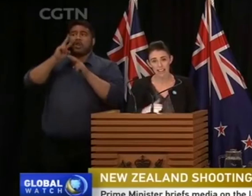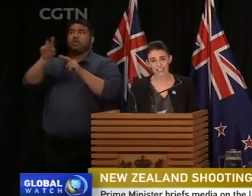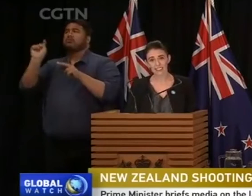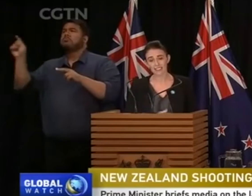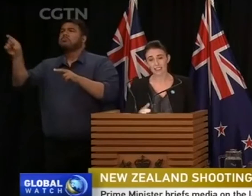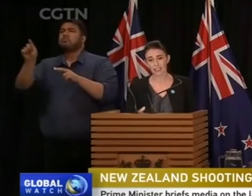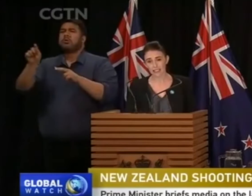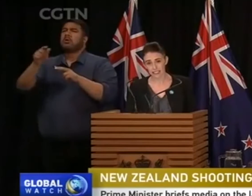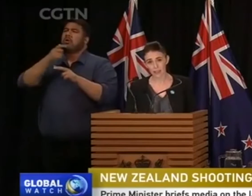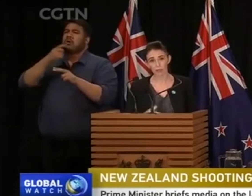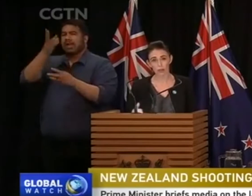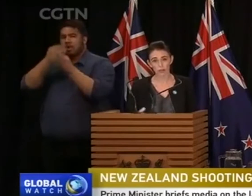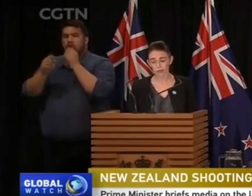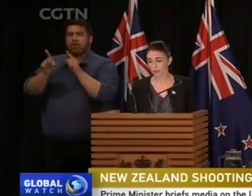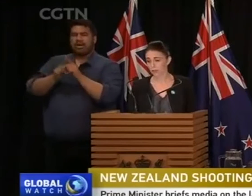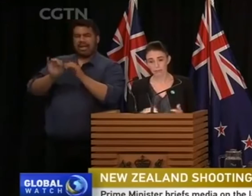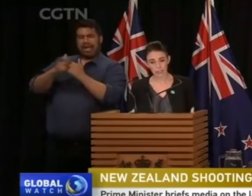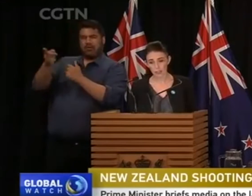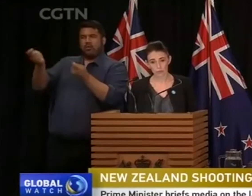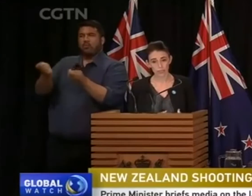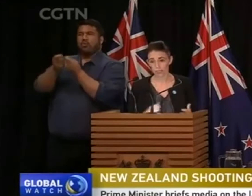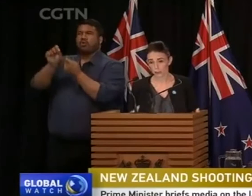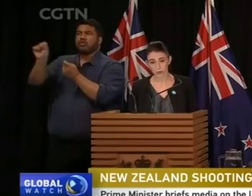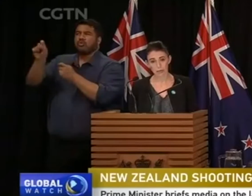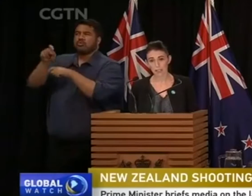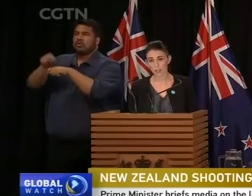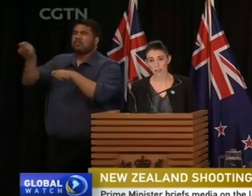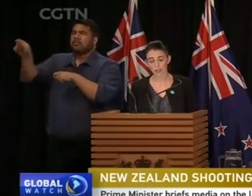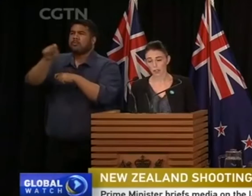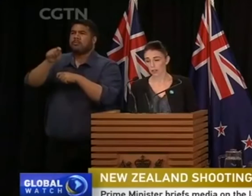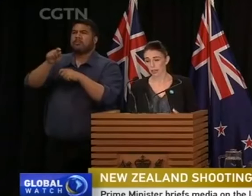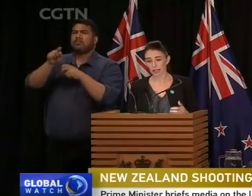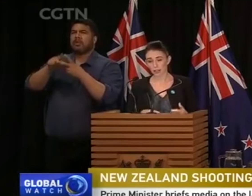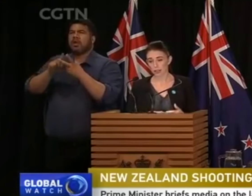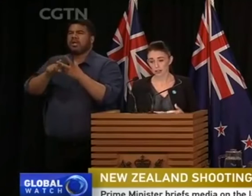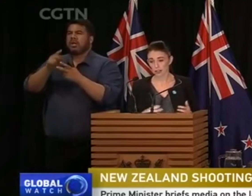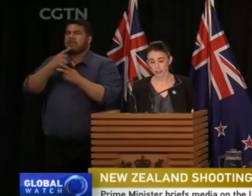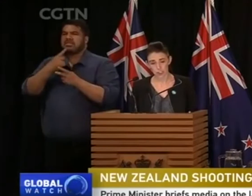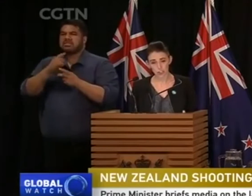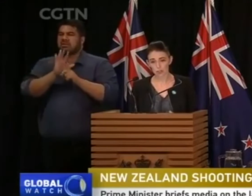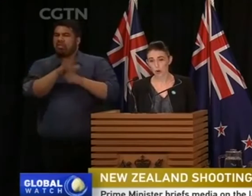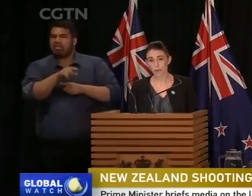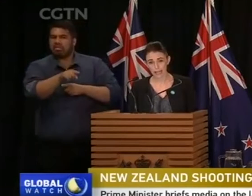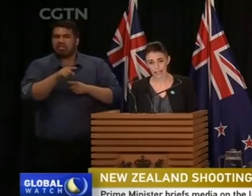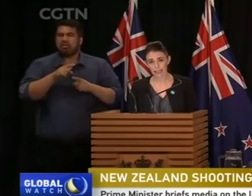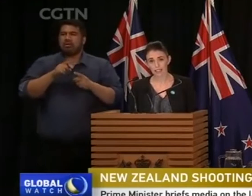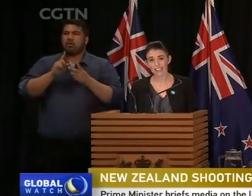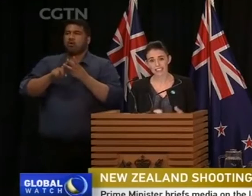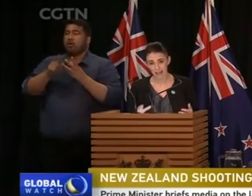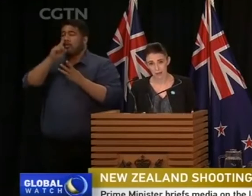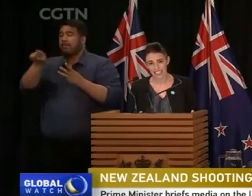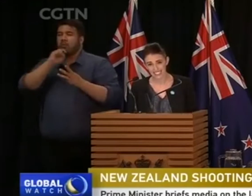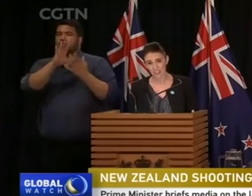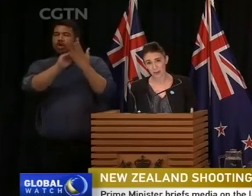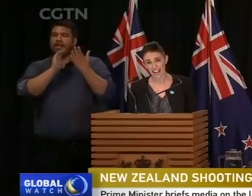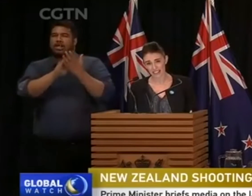around the patterns that tend to follow, retaliatory messages, suggestions of copycat activity. These